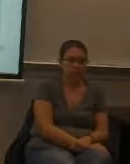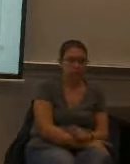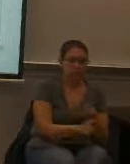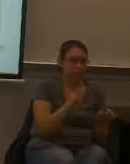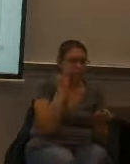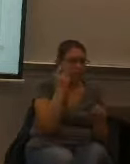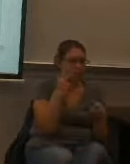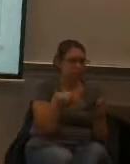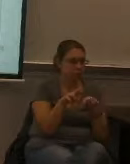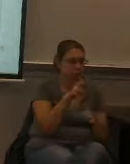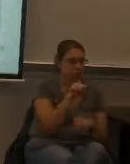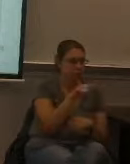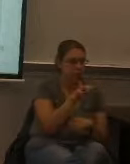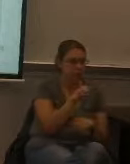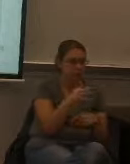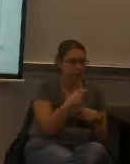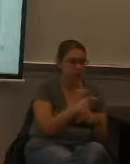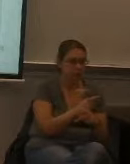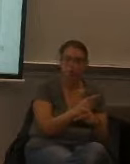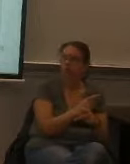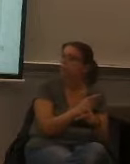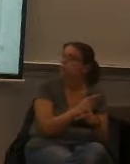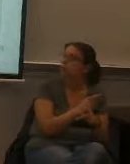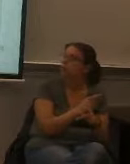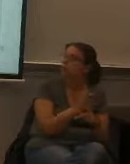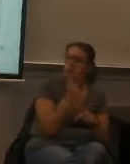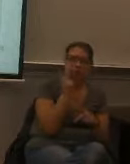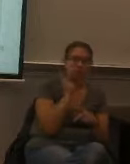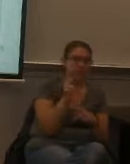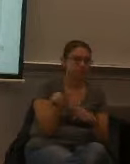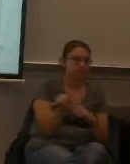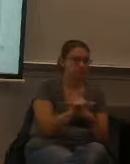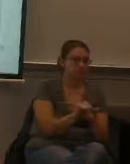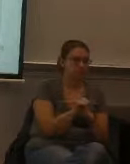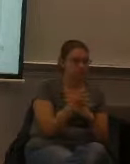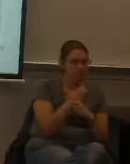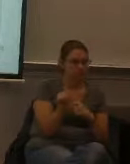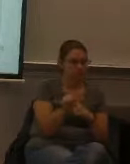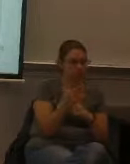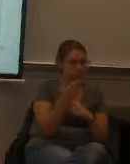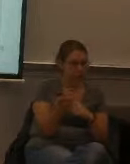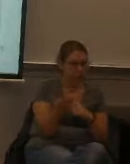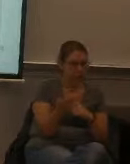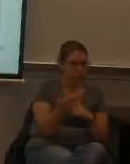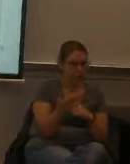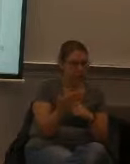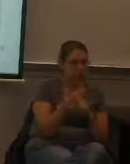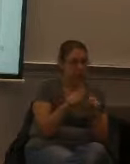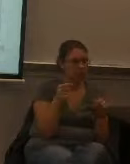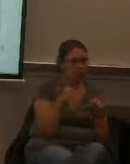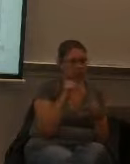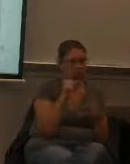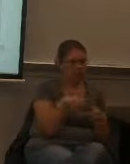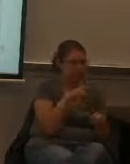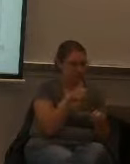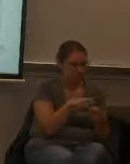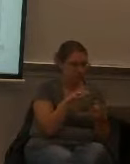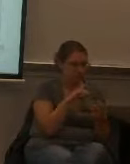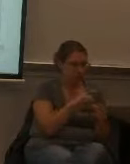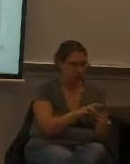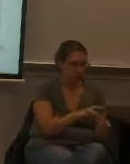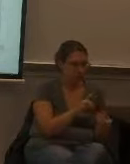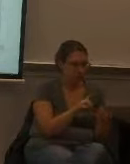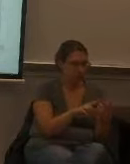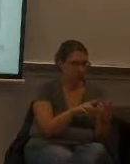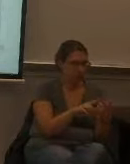But if we look at the rate of production, we see somewhat similar things, but they're not exactly